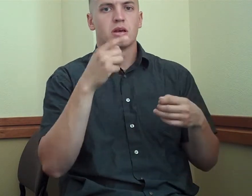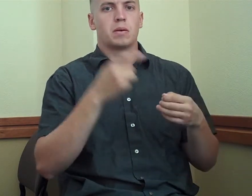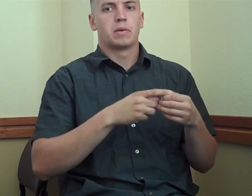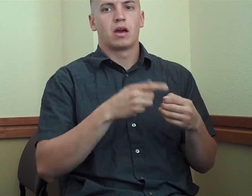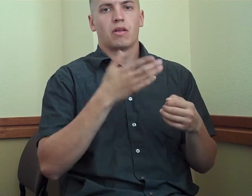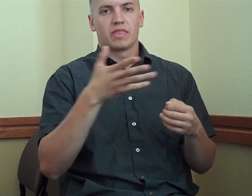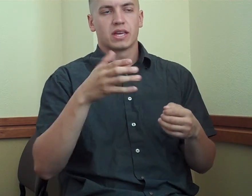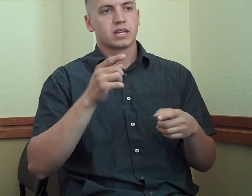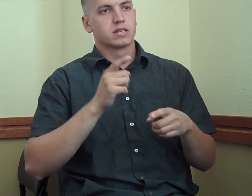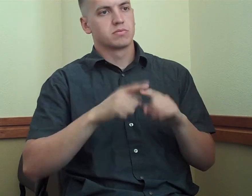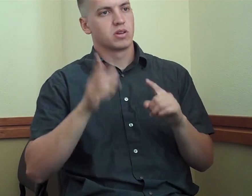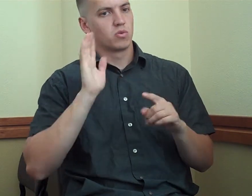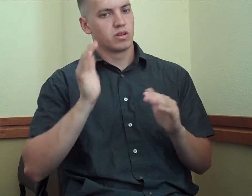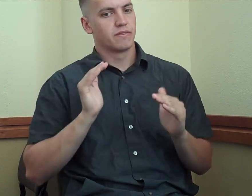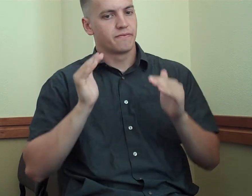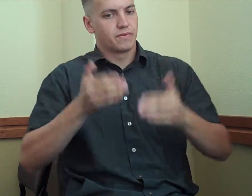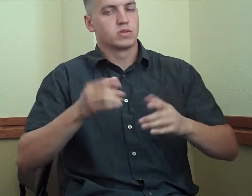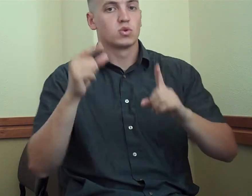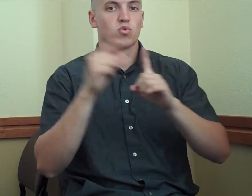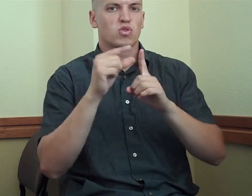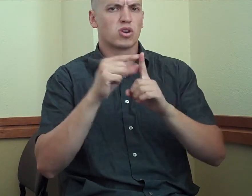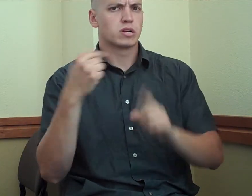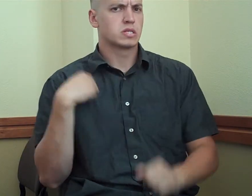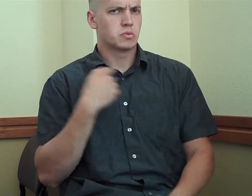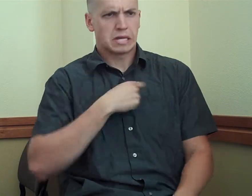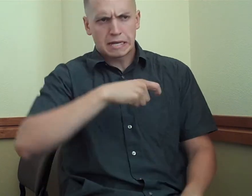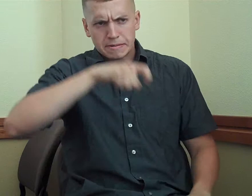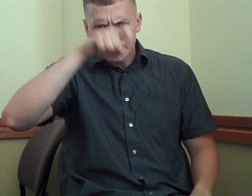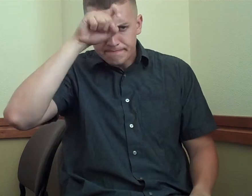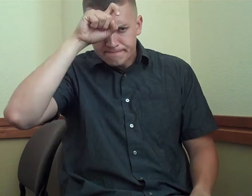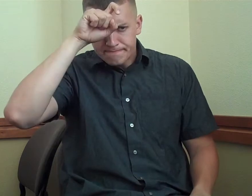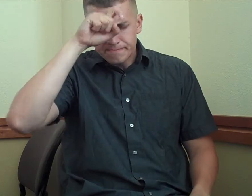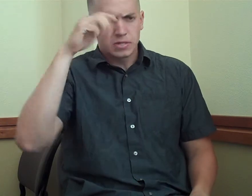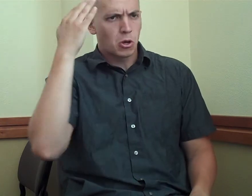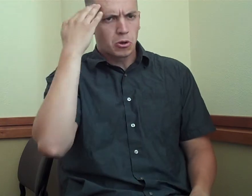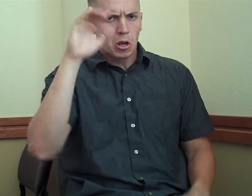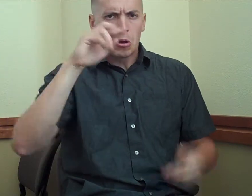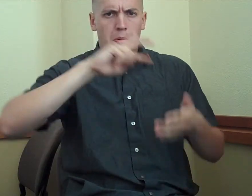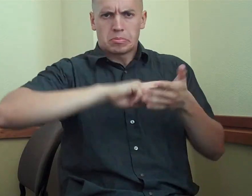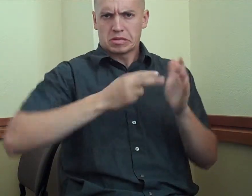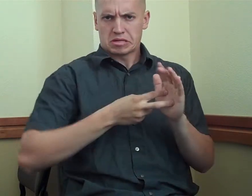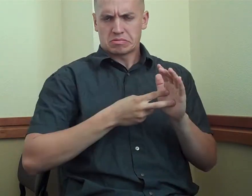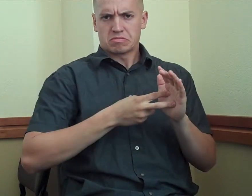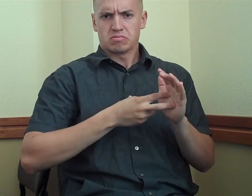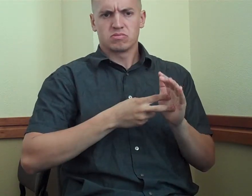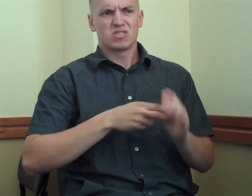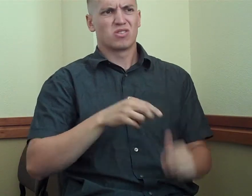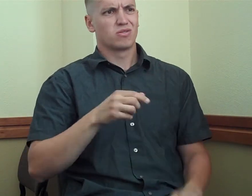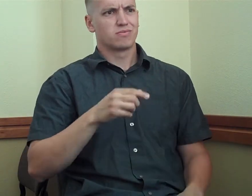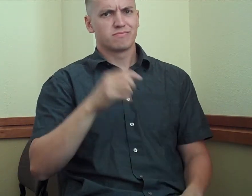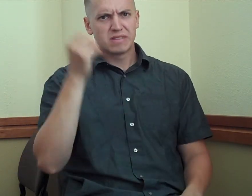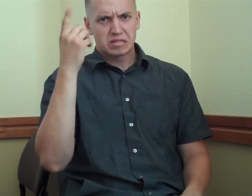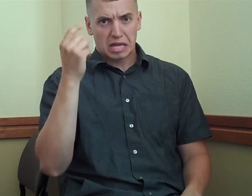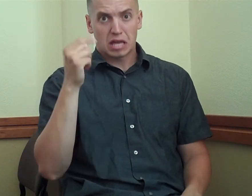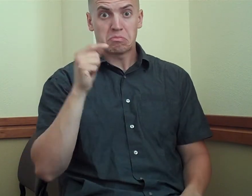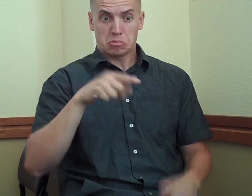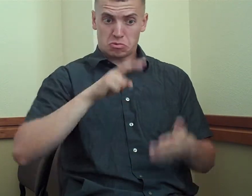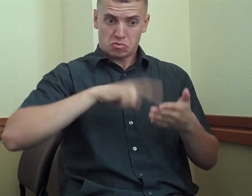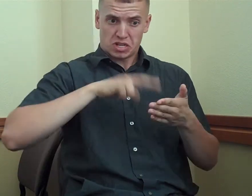know. Because we know that when we're reading, it's our job to figure out the words we don't know so we can understand the story. So today, your job